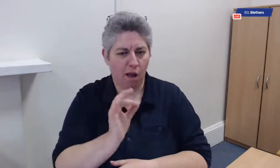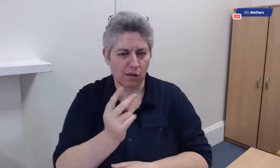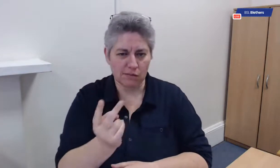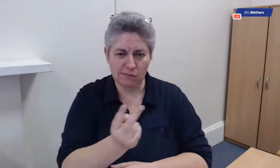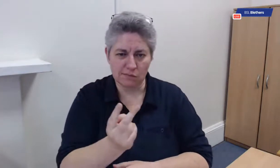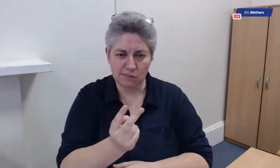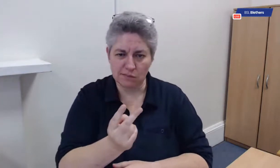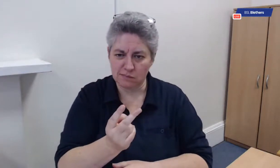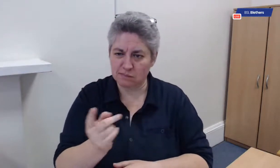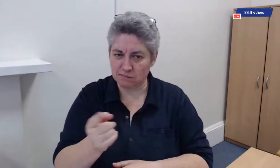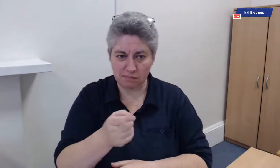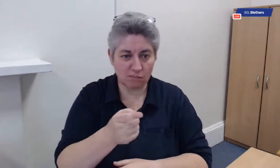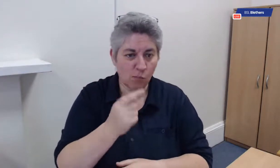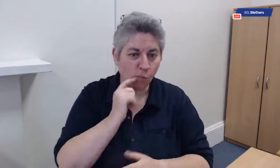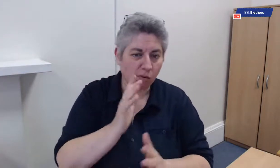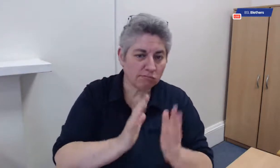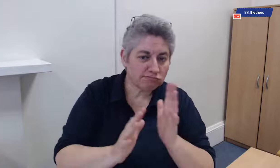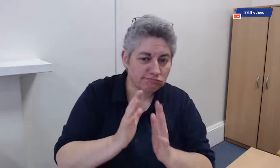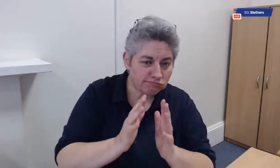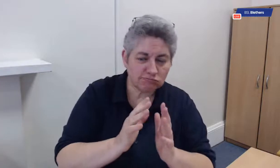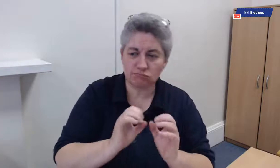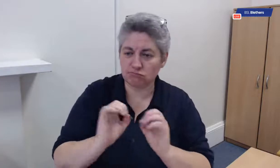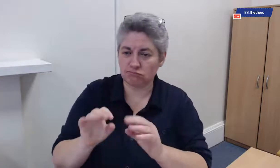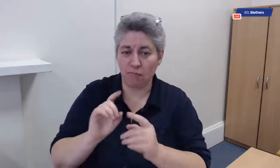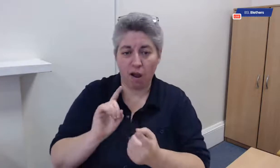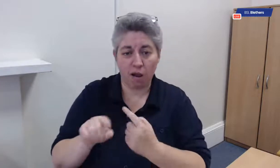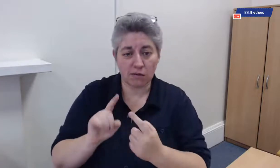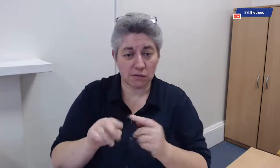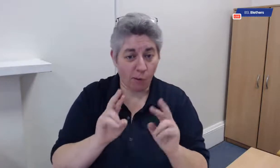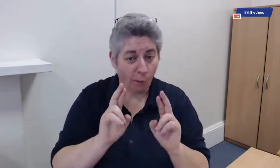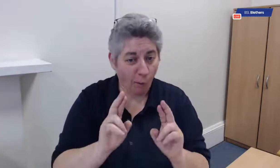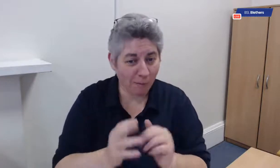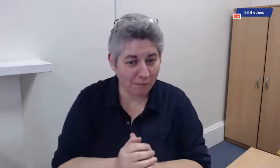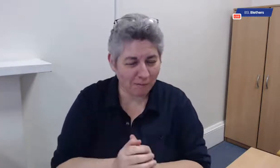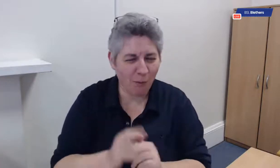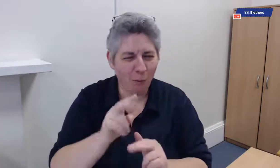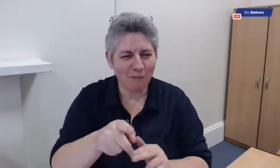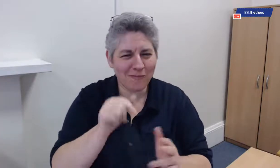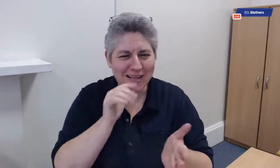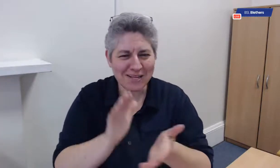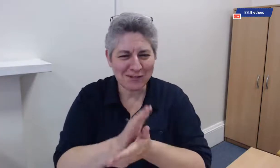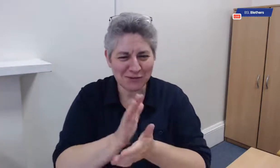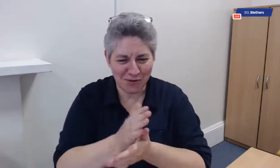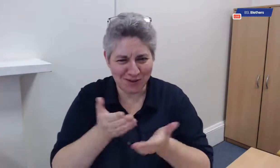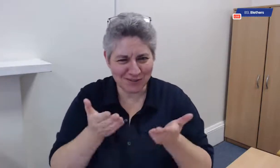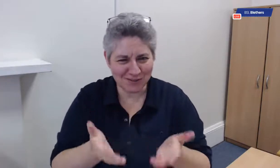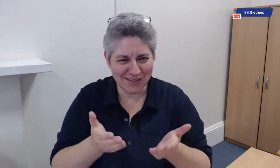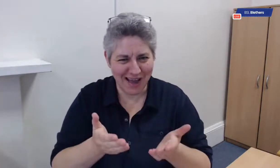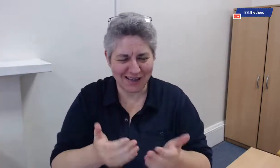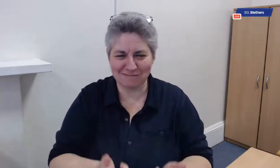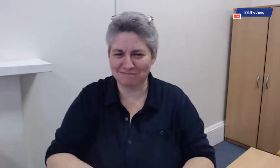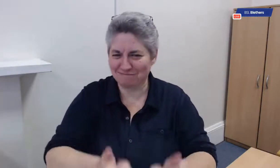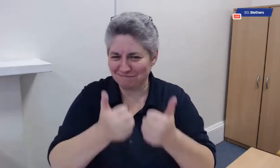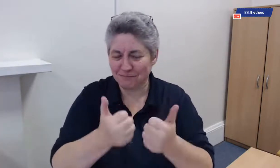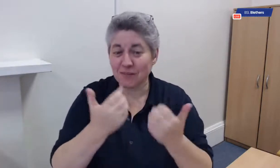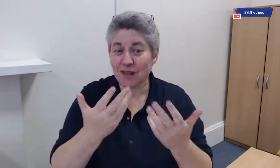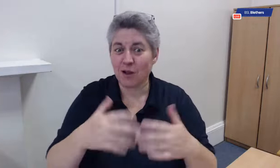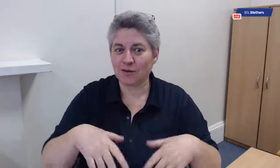no question is wrong. Any question at all, just put it in the chat, and I'll be able to hopefully be able